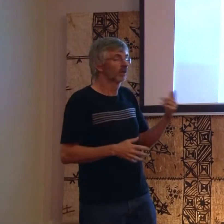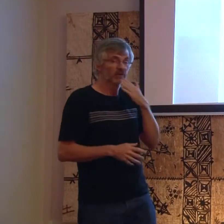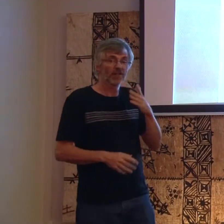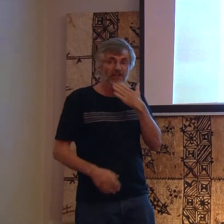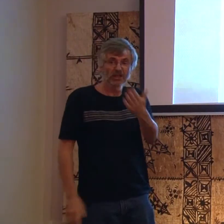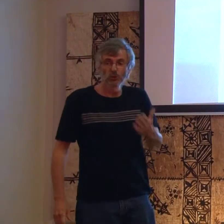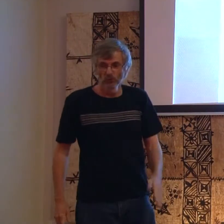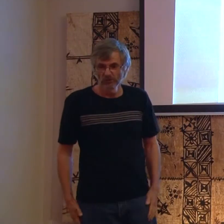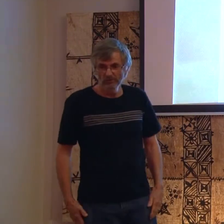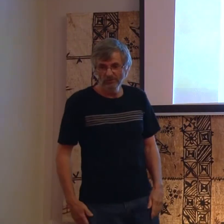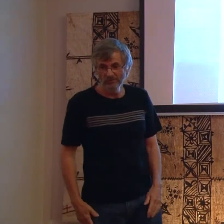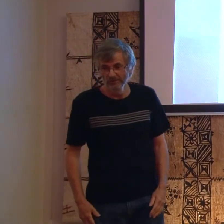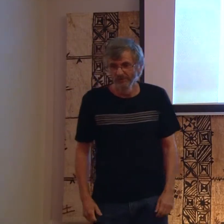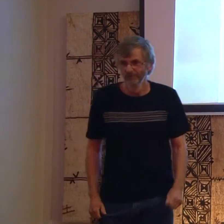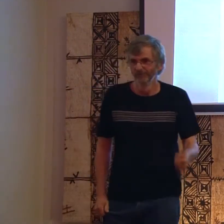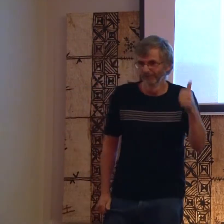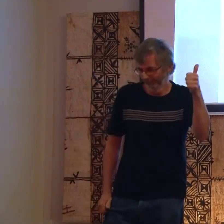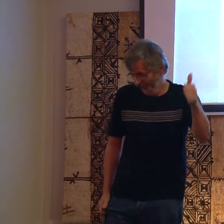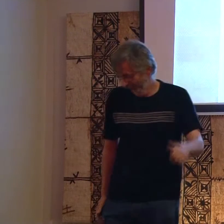Done.